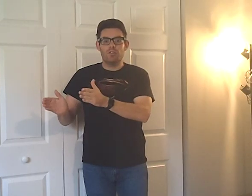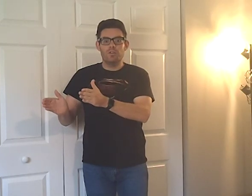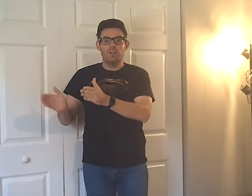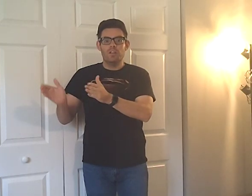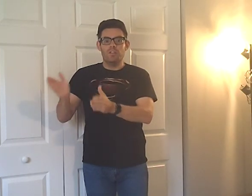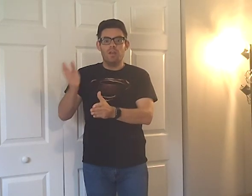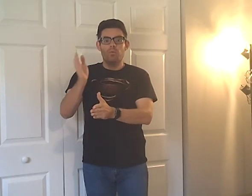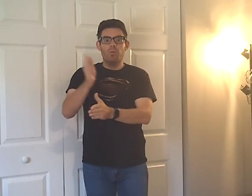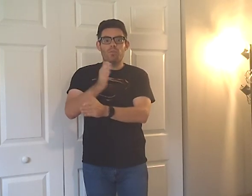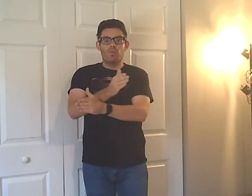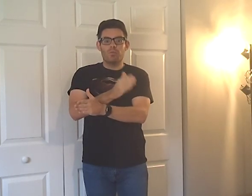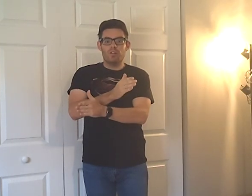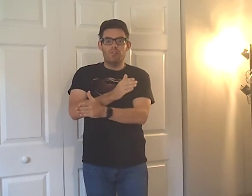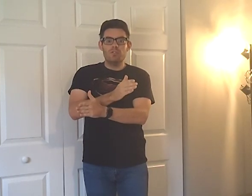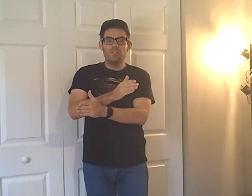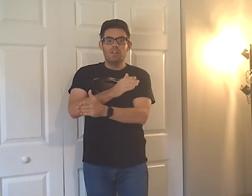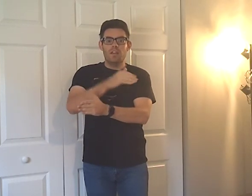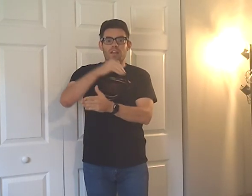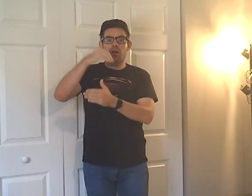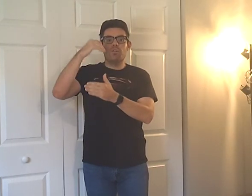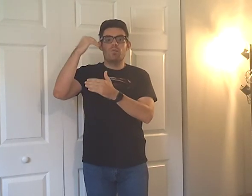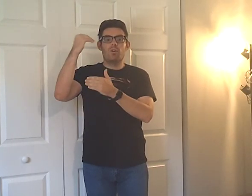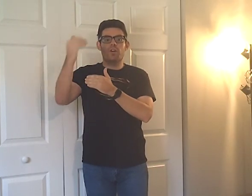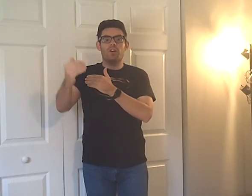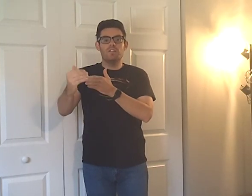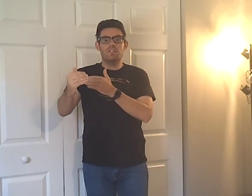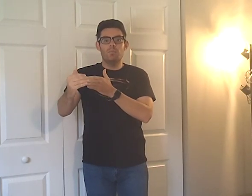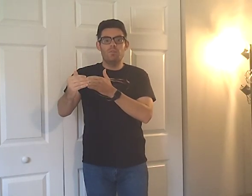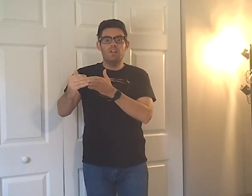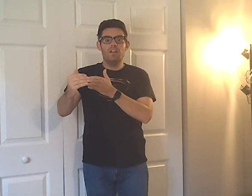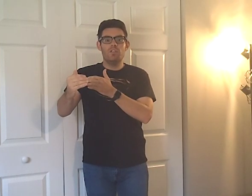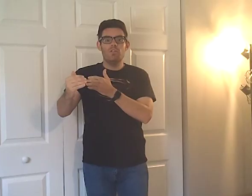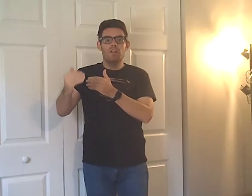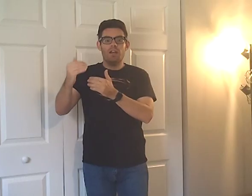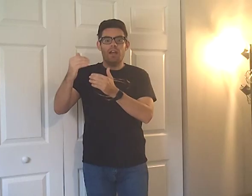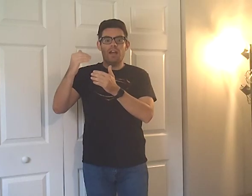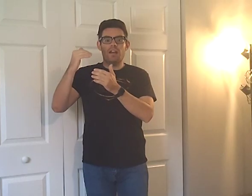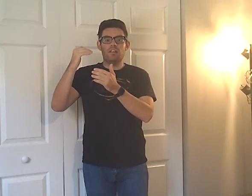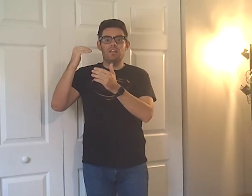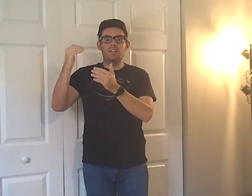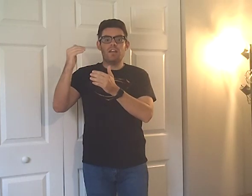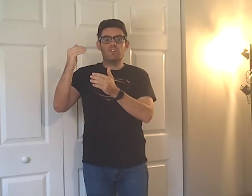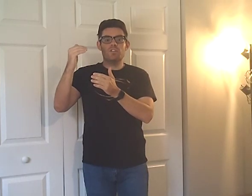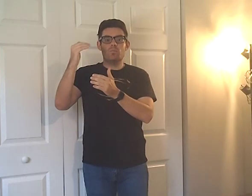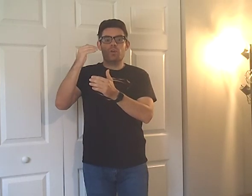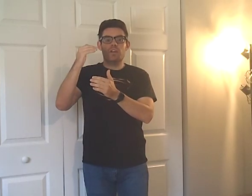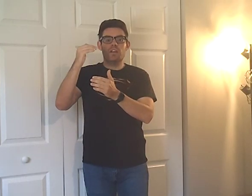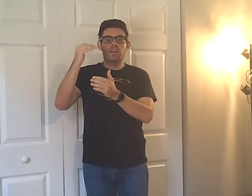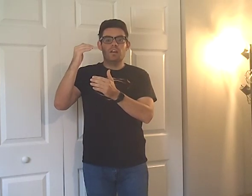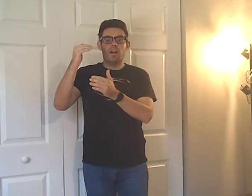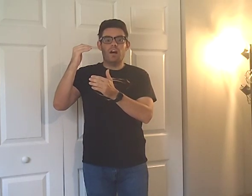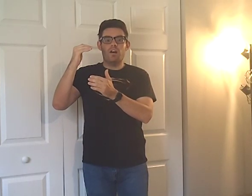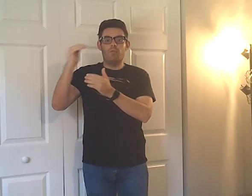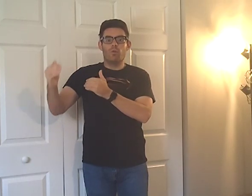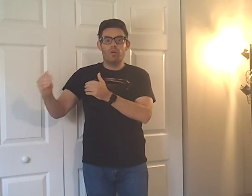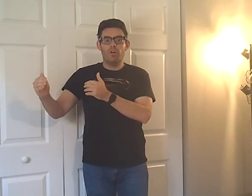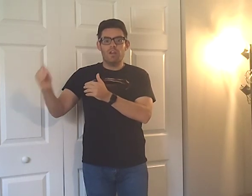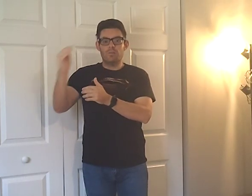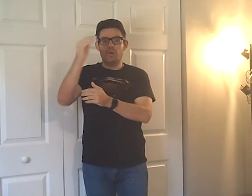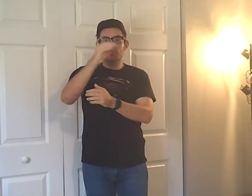character. They were both former lovers, and now they're working on the same movie together, and he's actually working for her as opposed